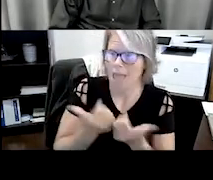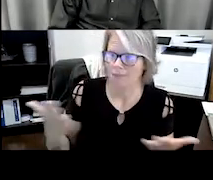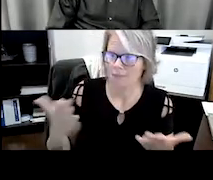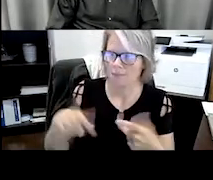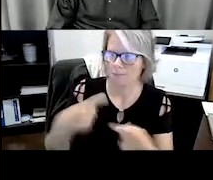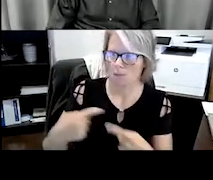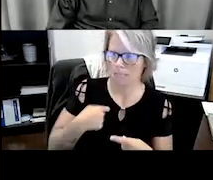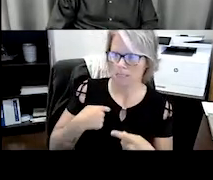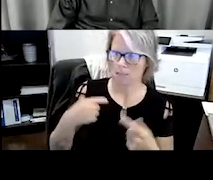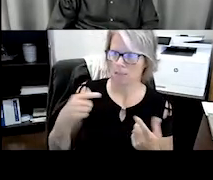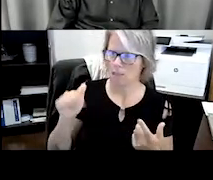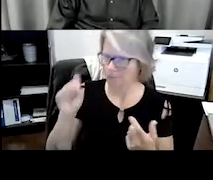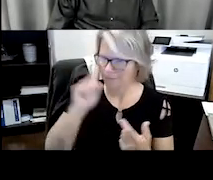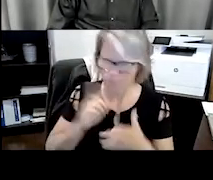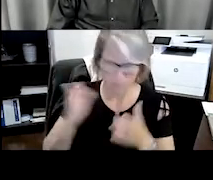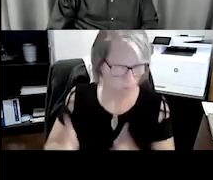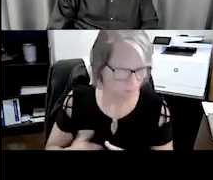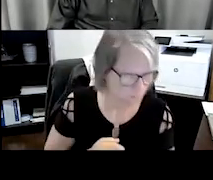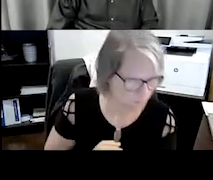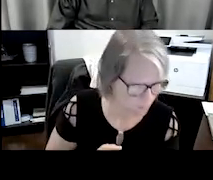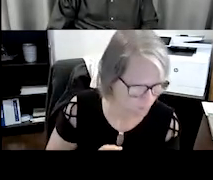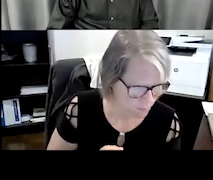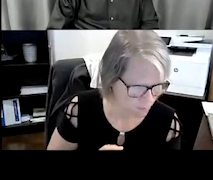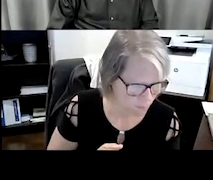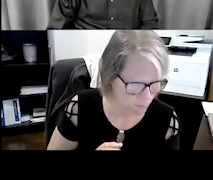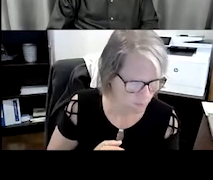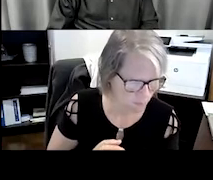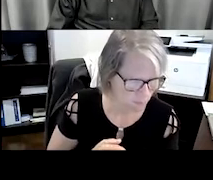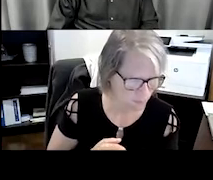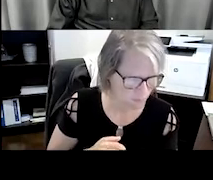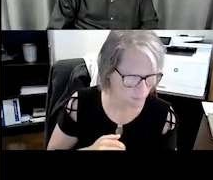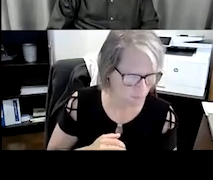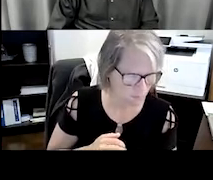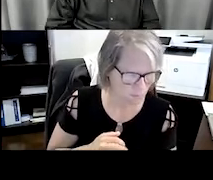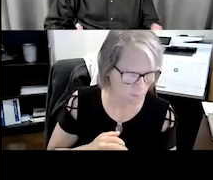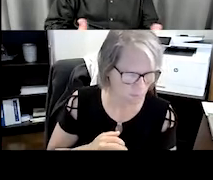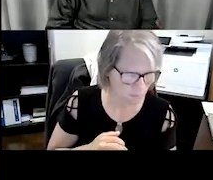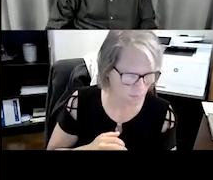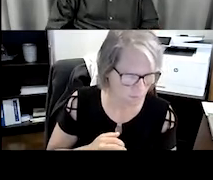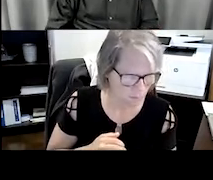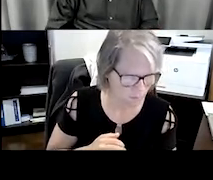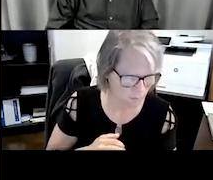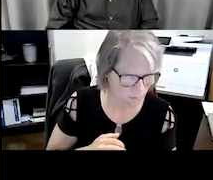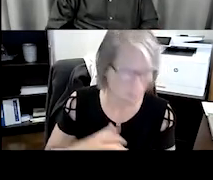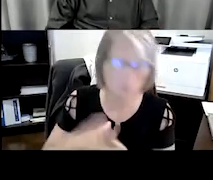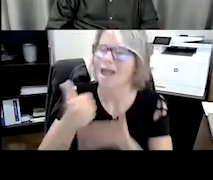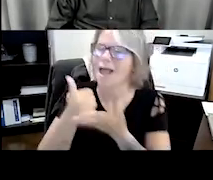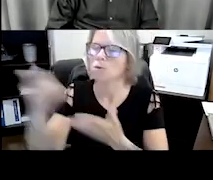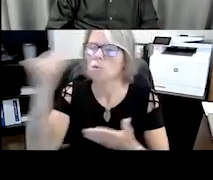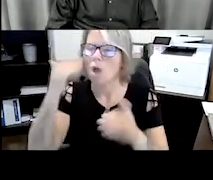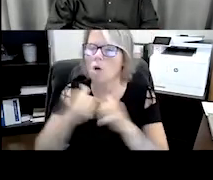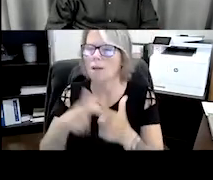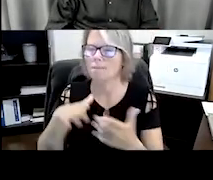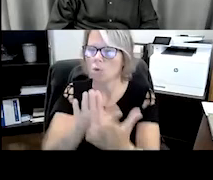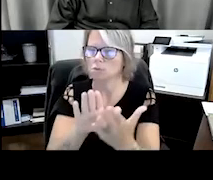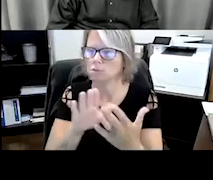patronizes a place and feels comfortable, they know that those persons in those establishments aren't going